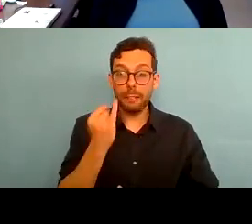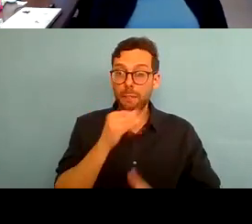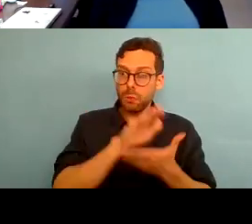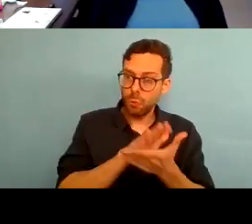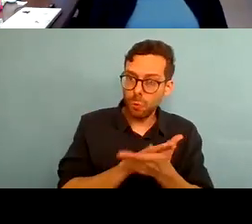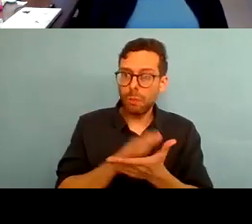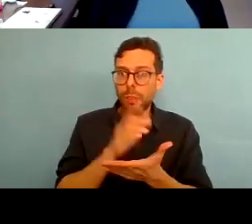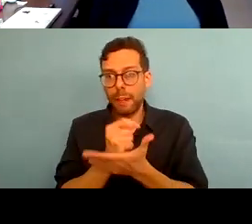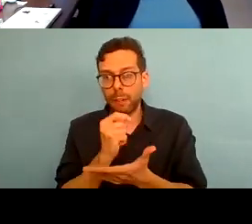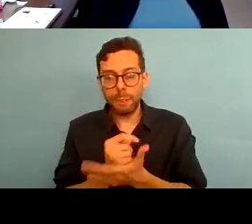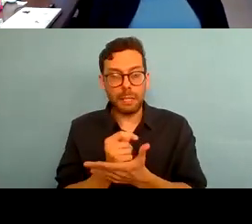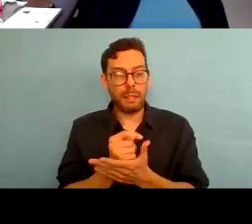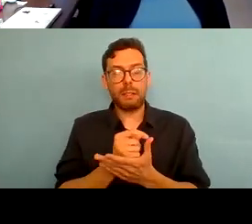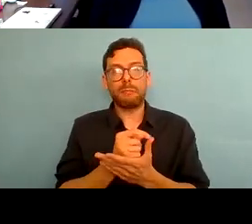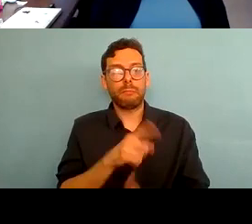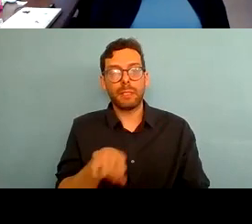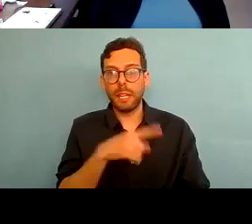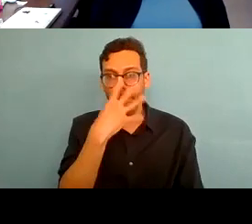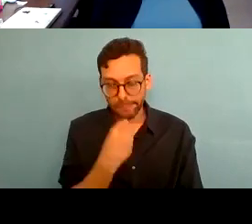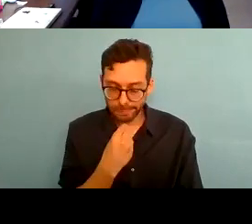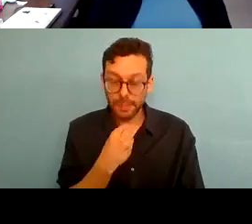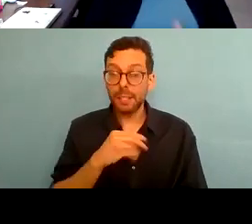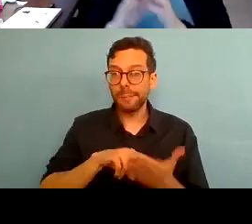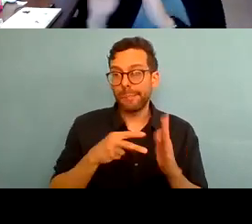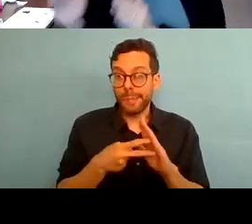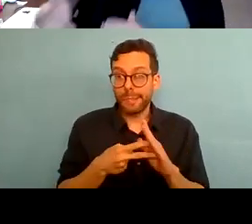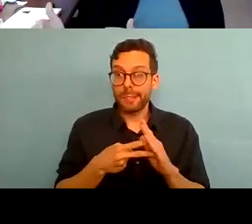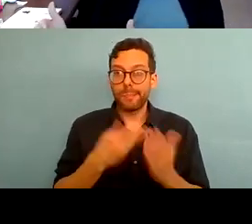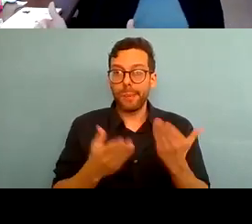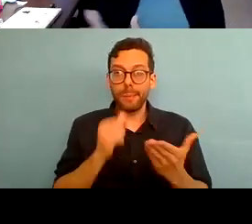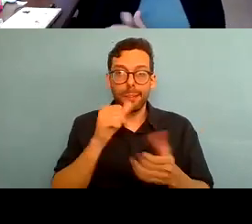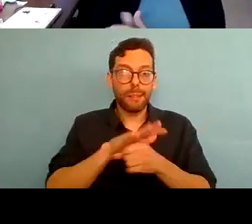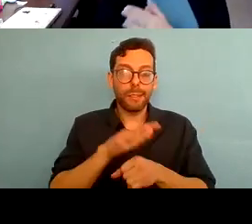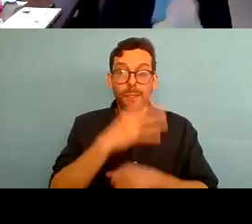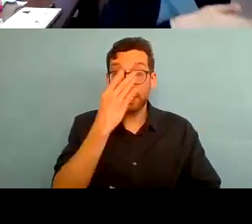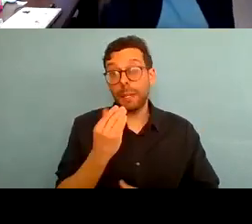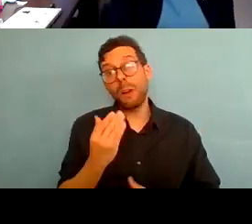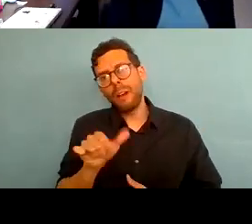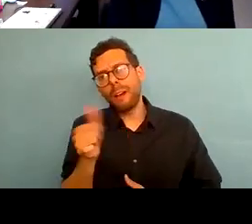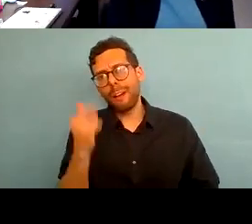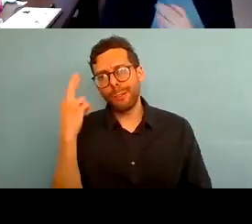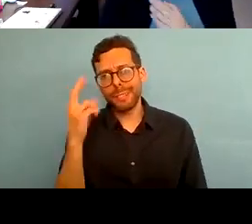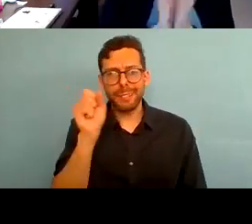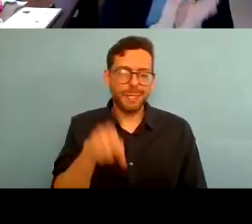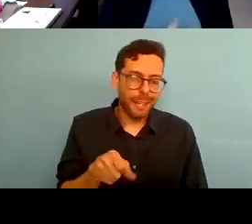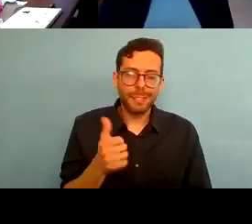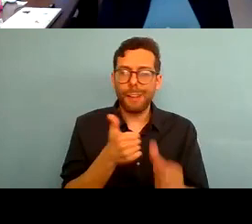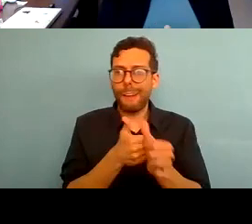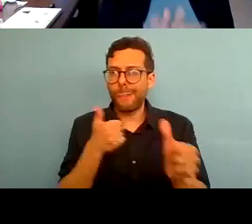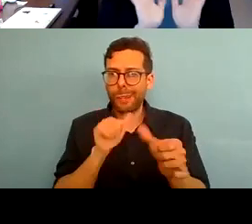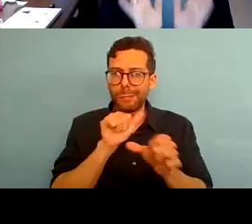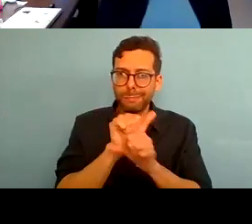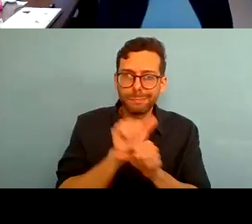likely getting enough sleep. I know there could be other reasons. They might be trying to avoid a task. They might be trying to get out of something. I get